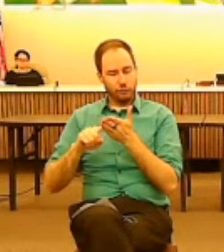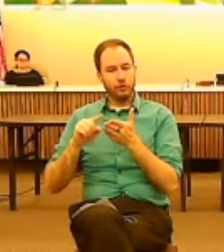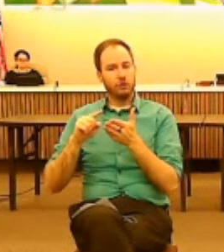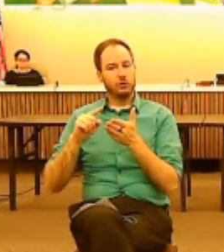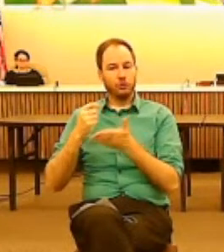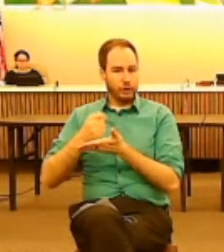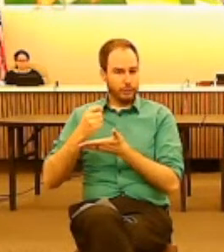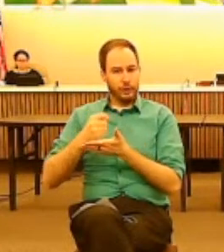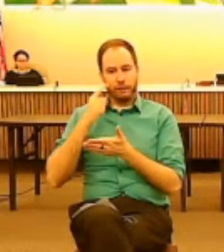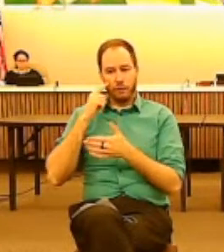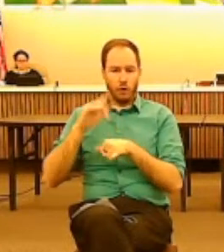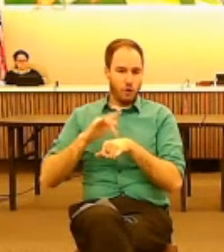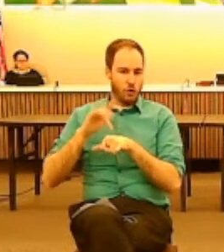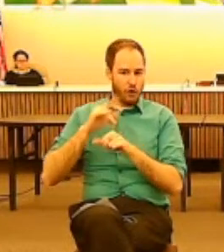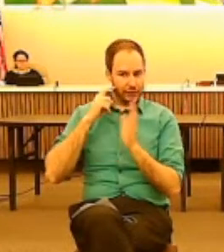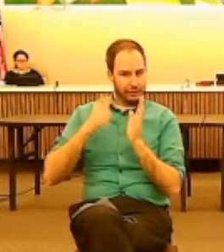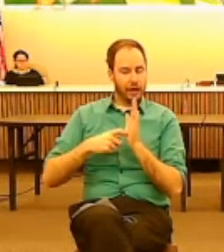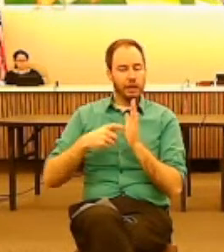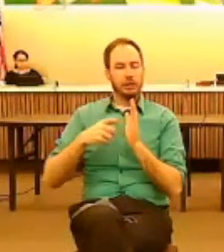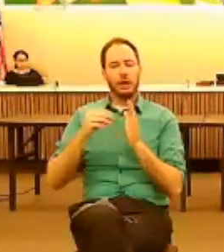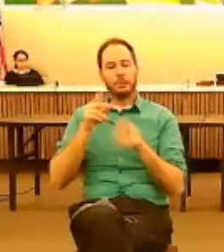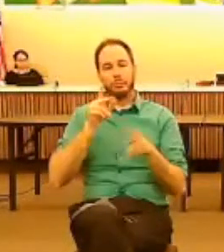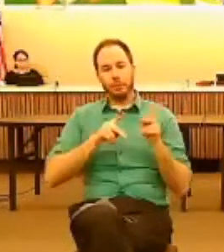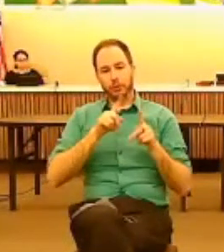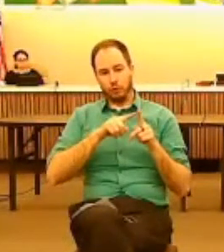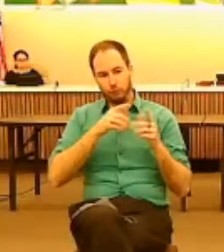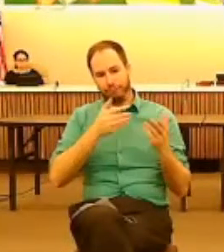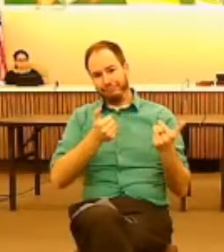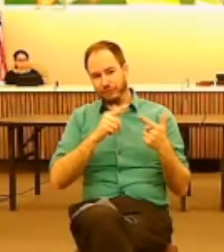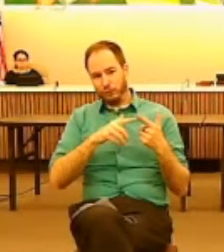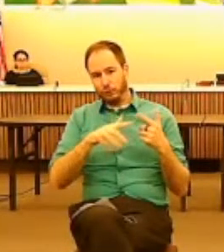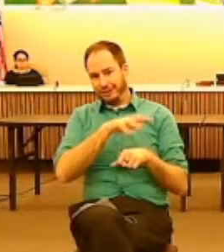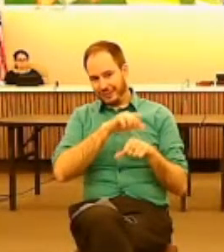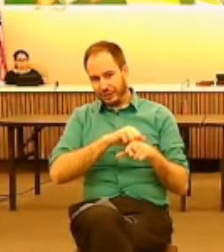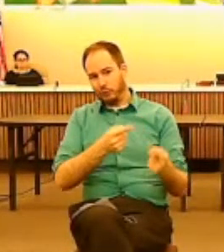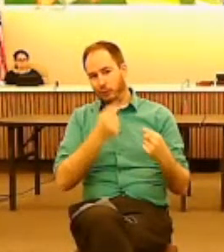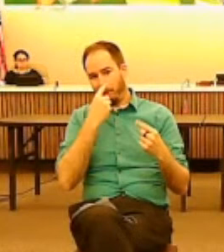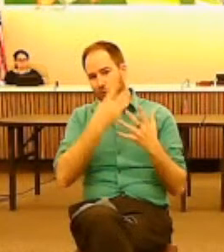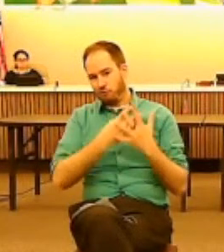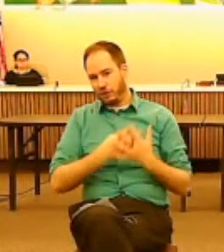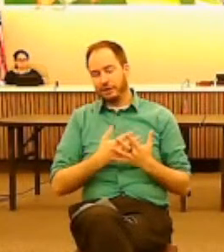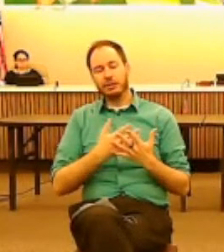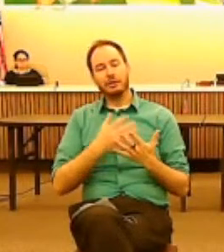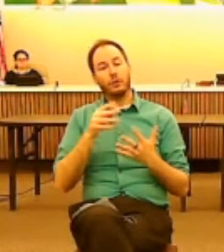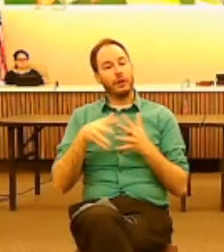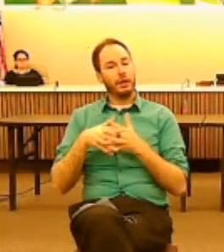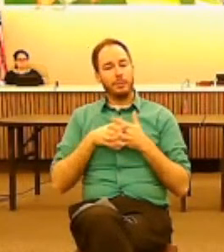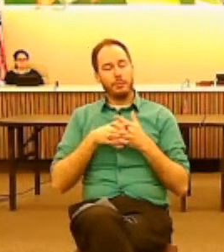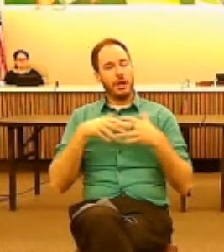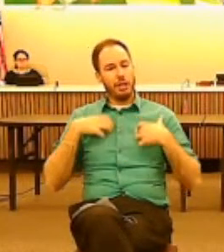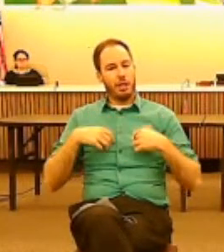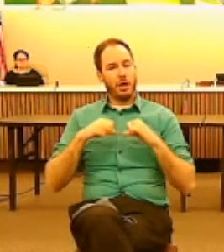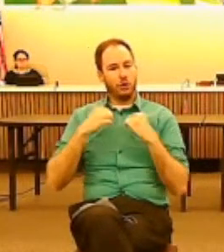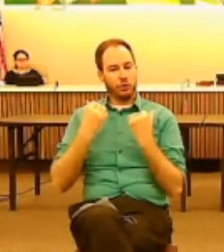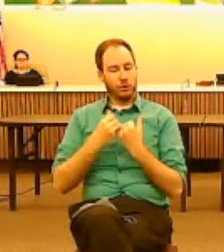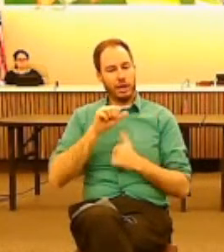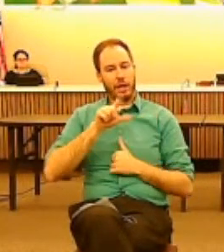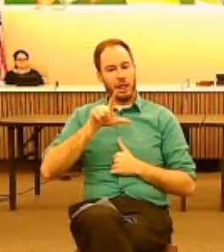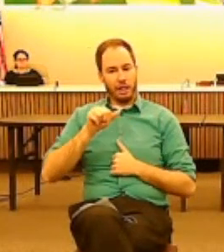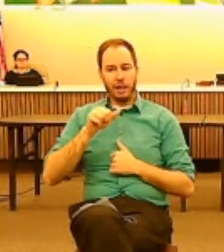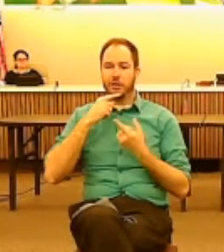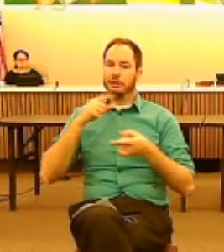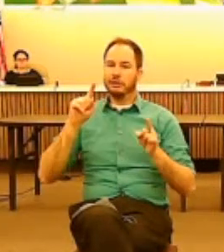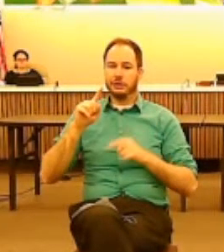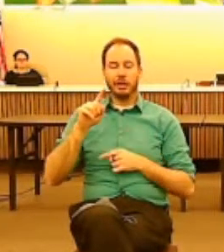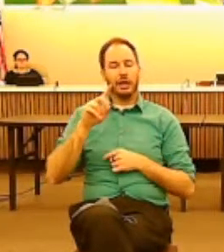early detection, but also in getting people to schedule the early screenings. And so the American Lung Association has declared the